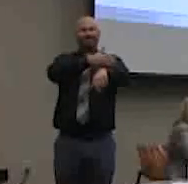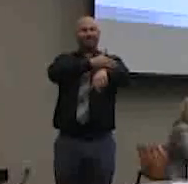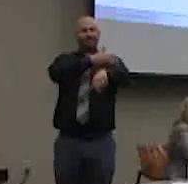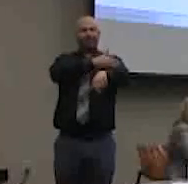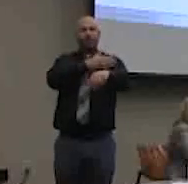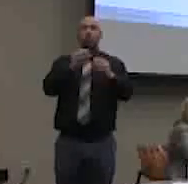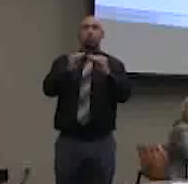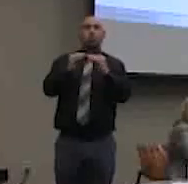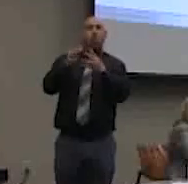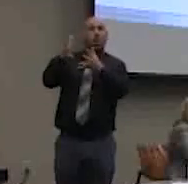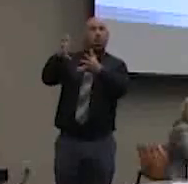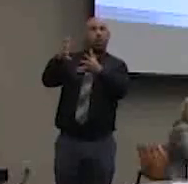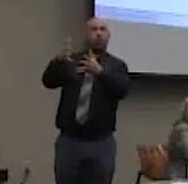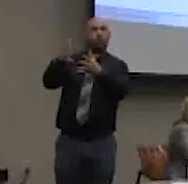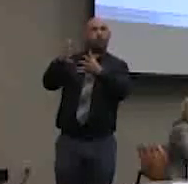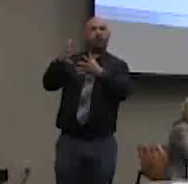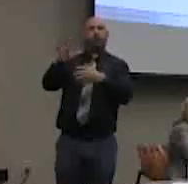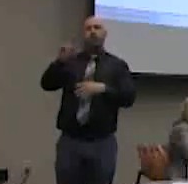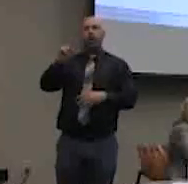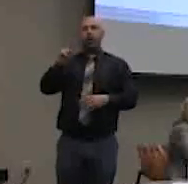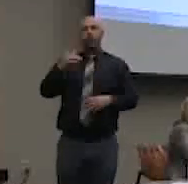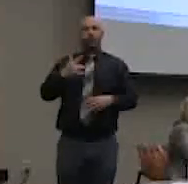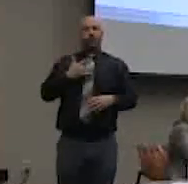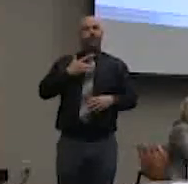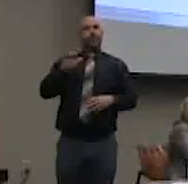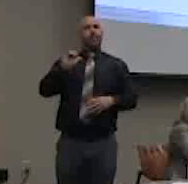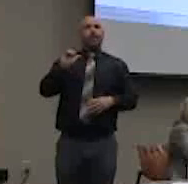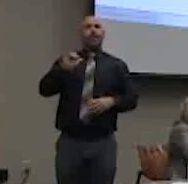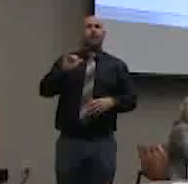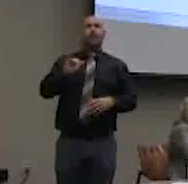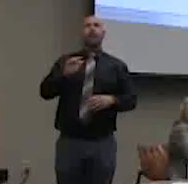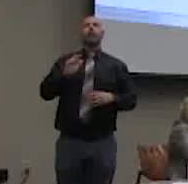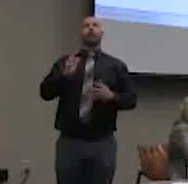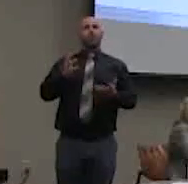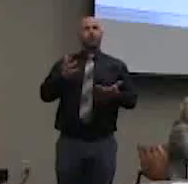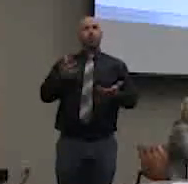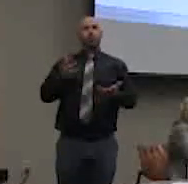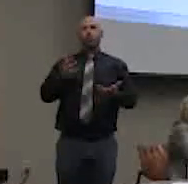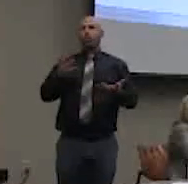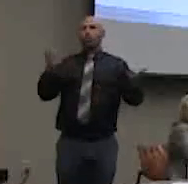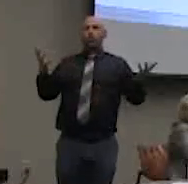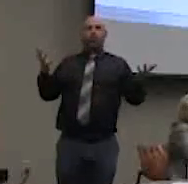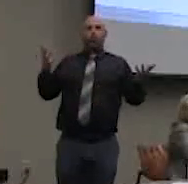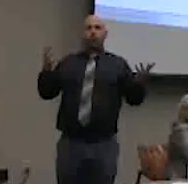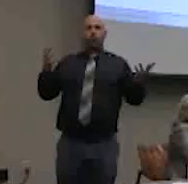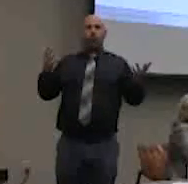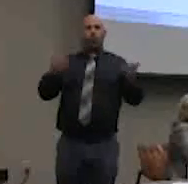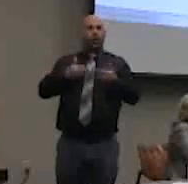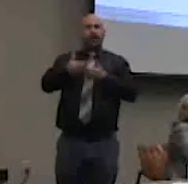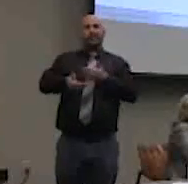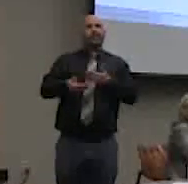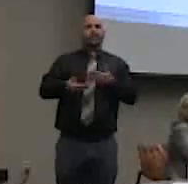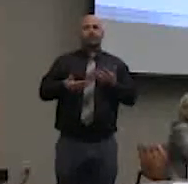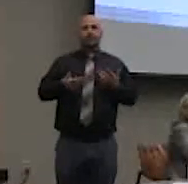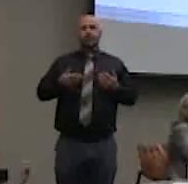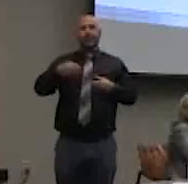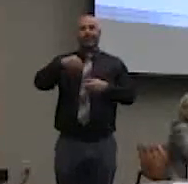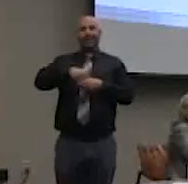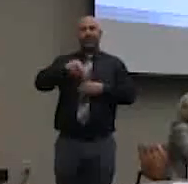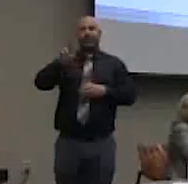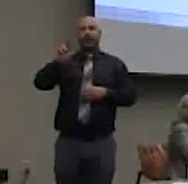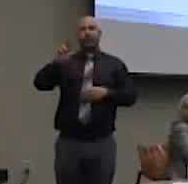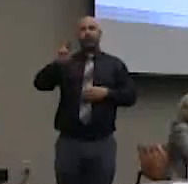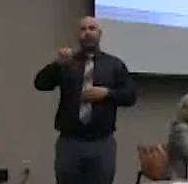still more to gain, but we felt like it was actually what came next because, you know, in Rapides, we're one of